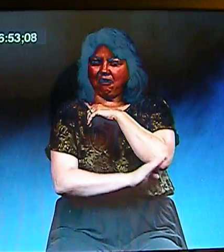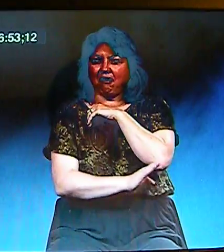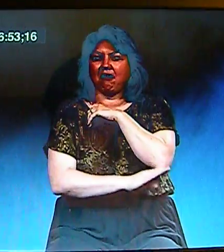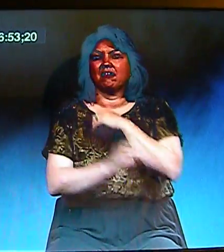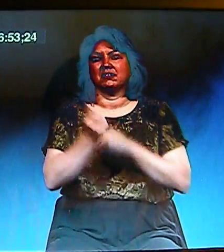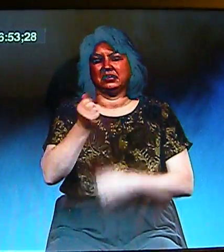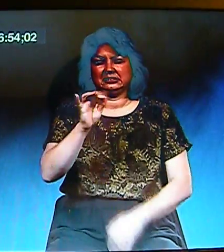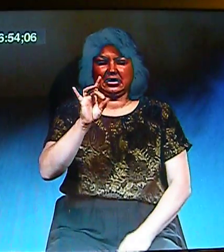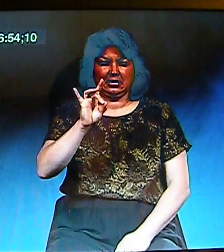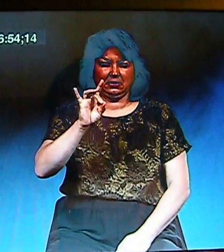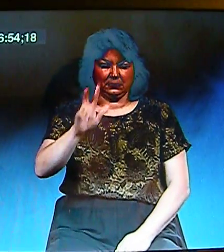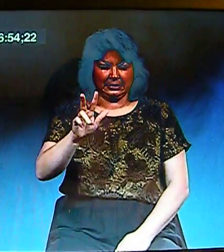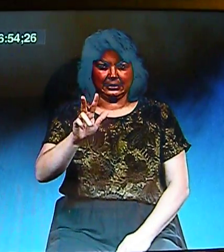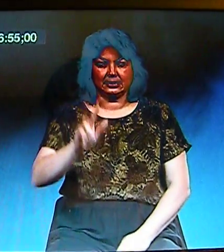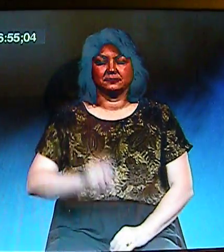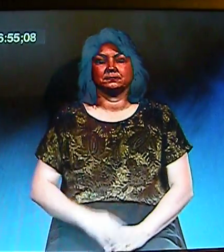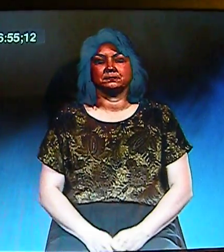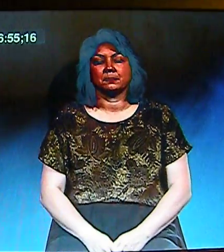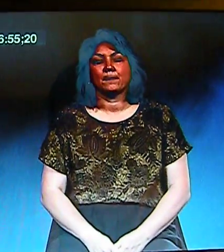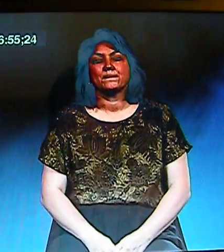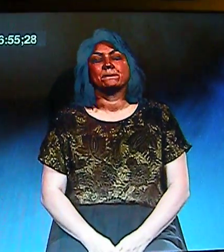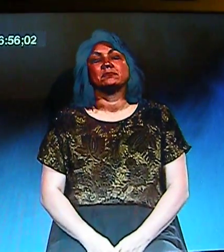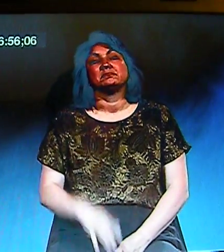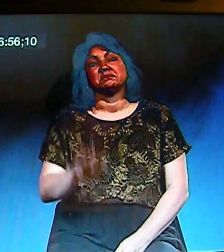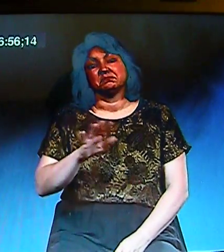And it was during the fall of 1983.